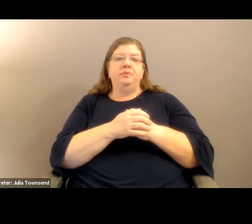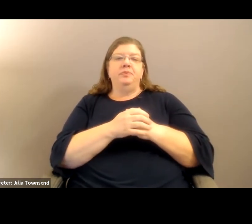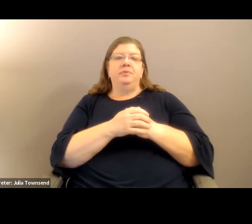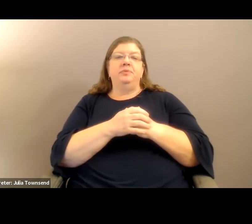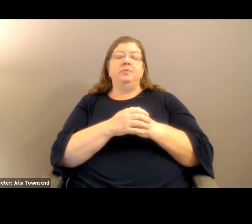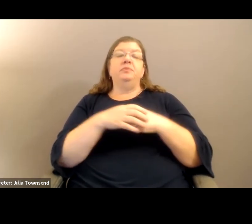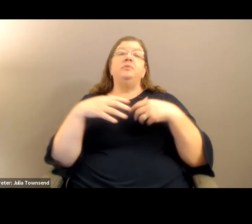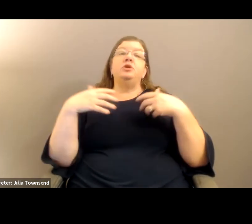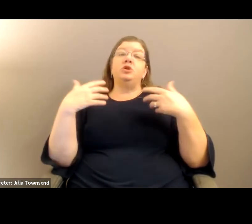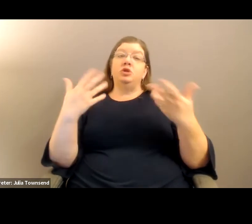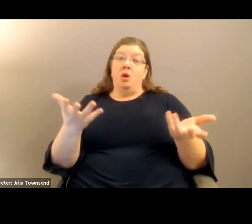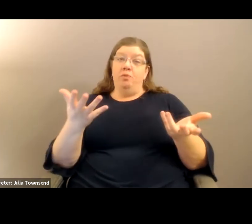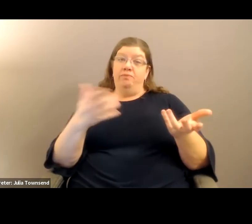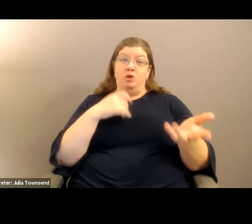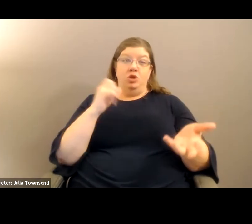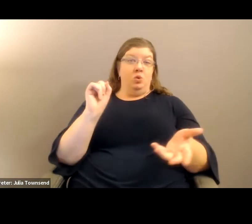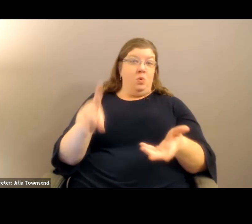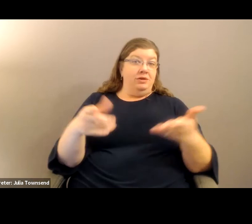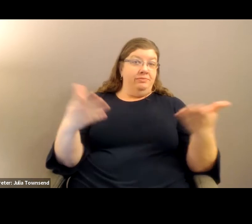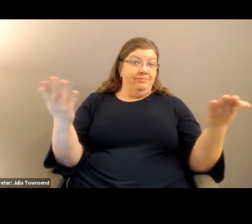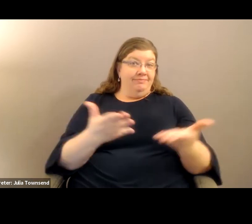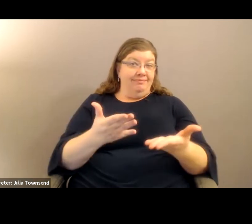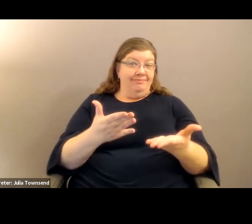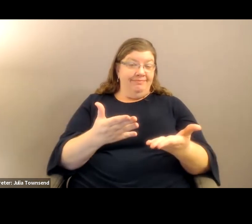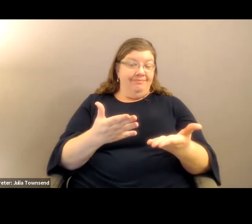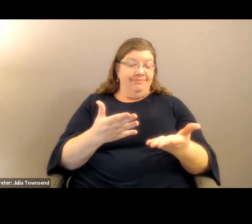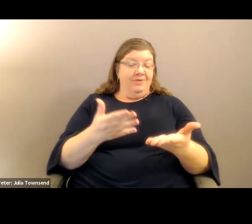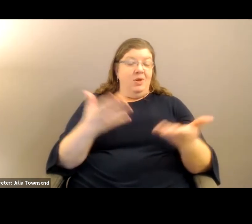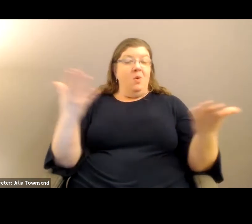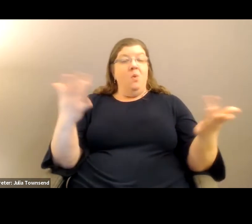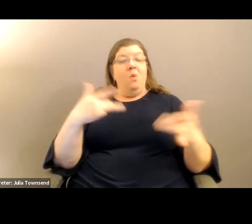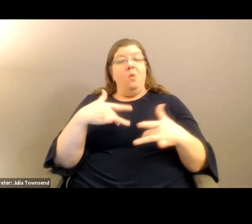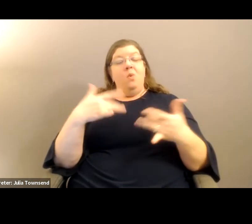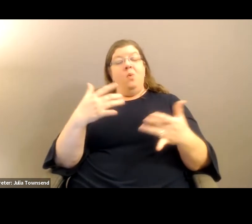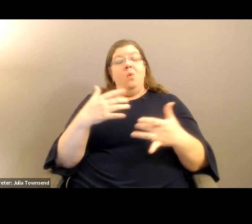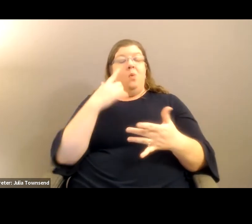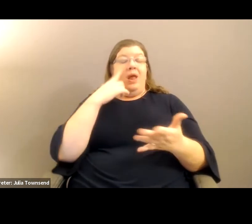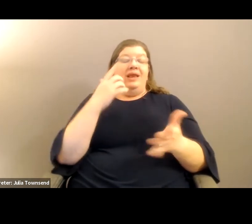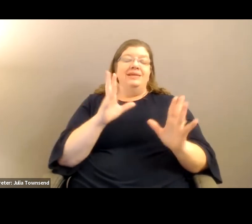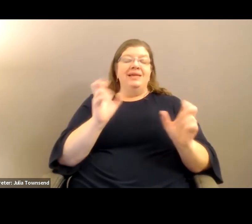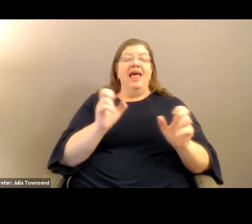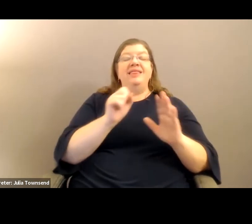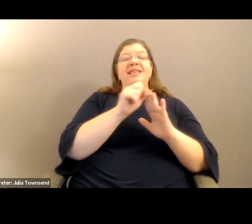So the question is, what is the state of our state?